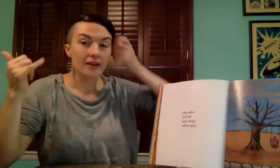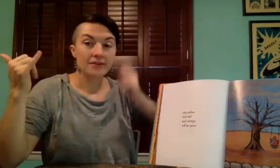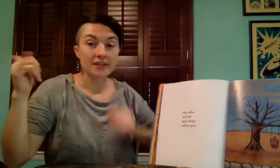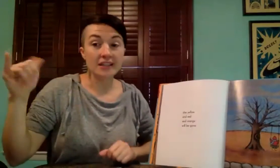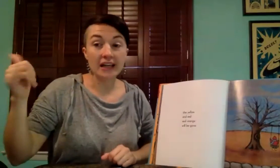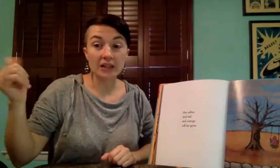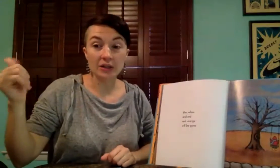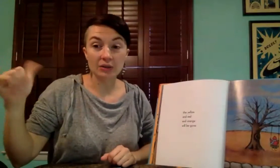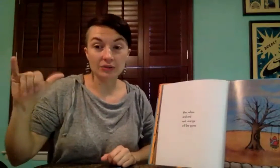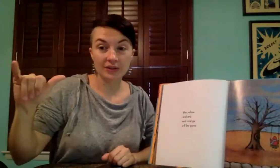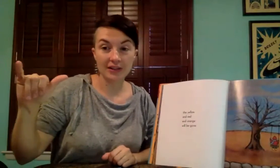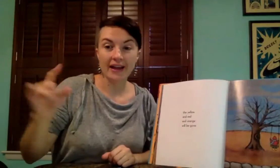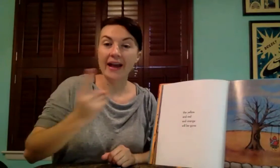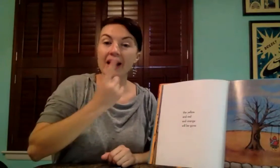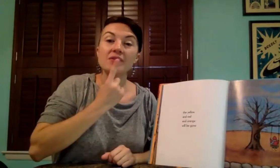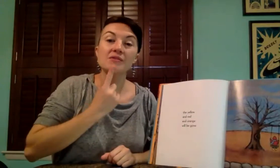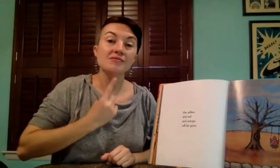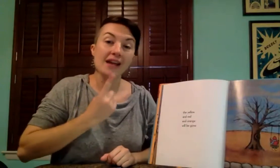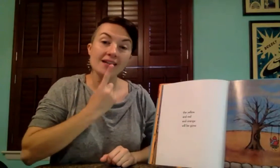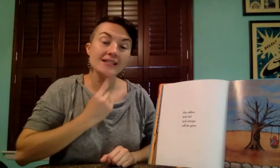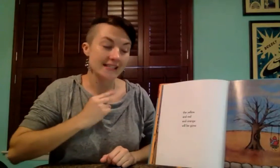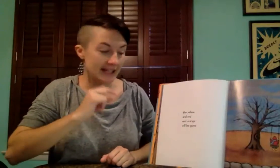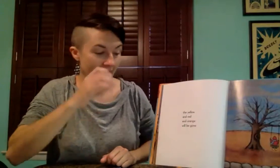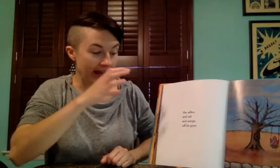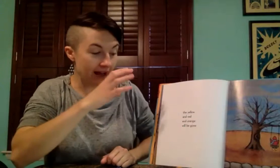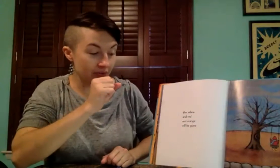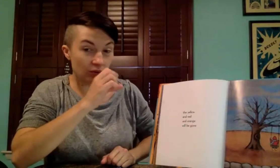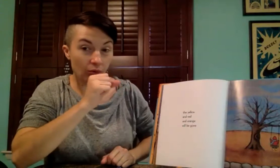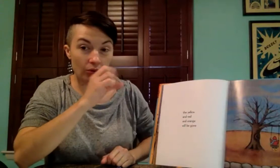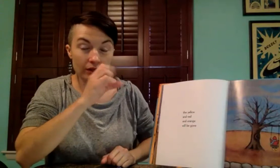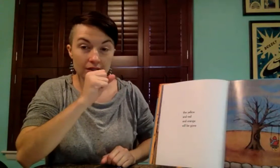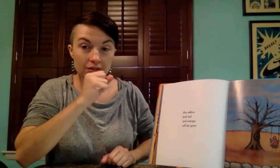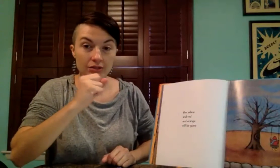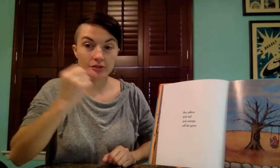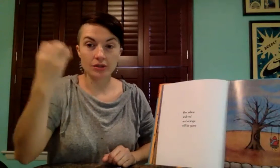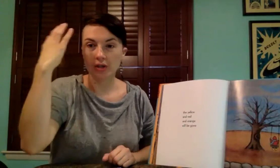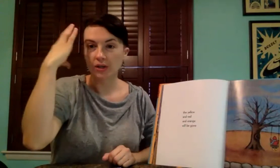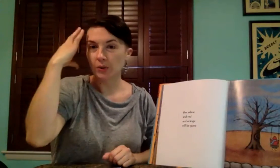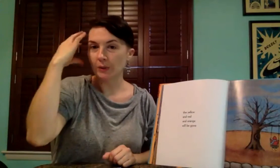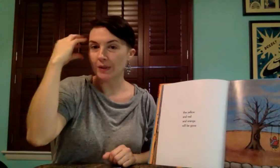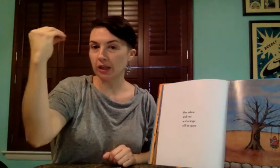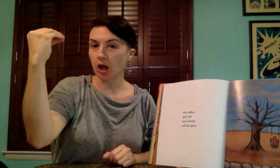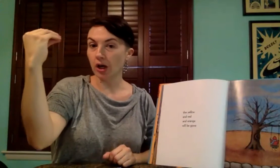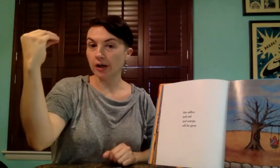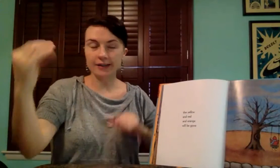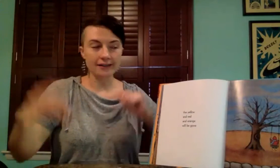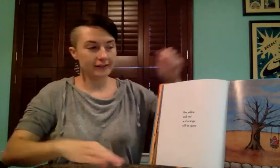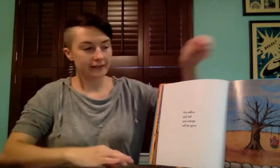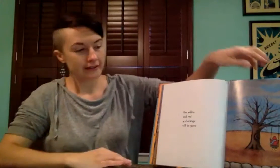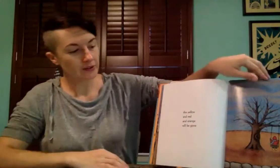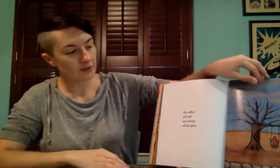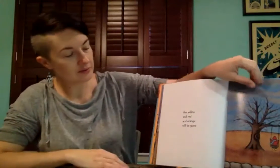the yellow and the red and the orange will be gone.